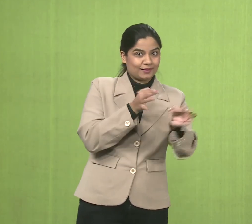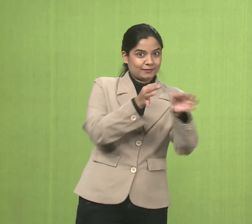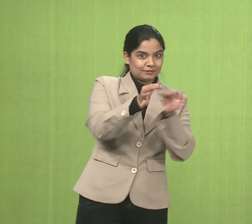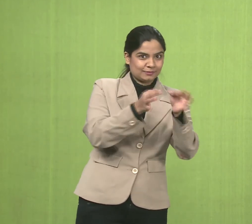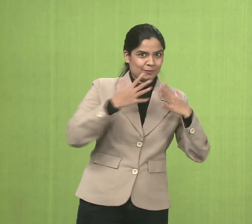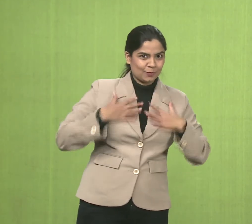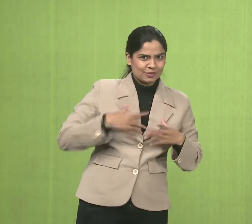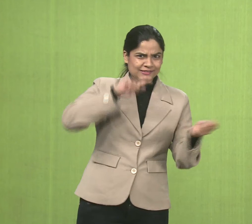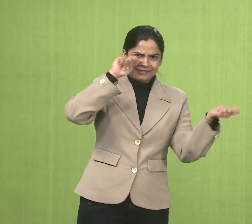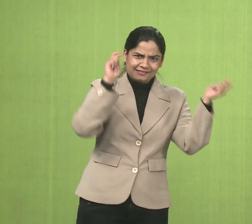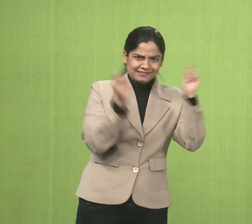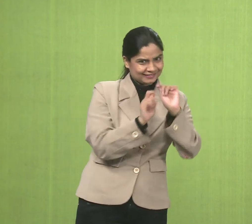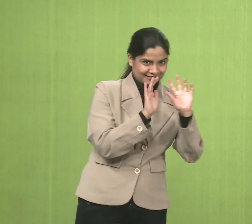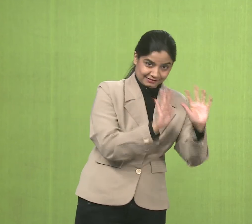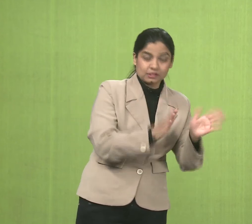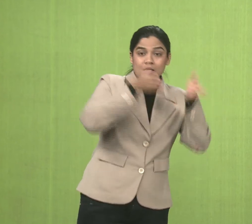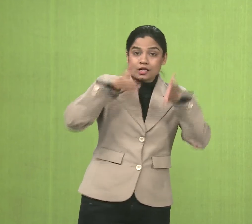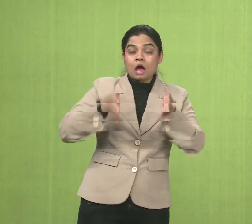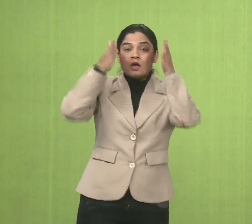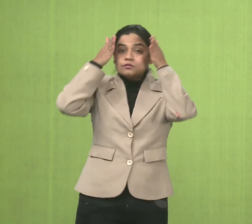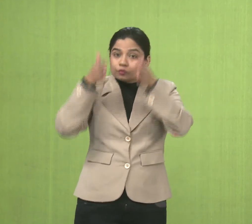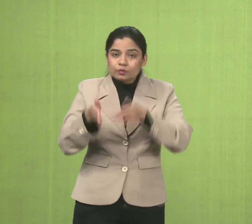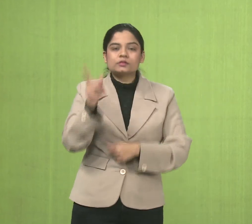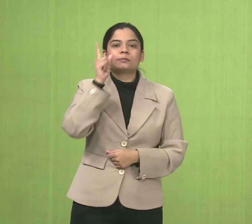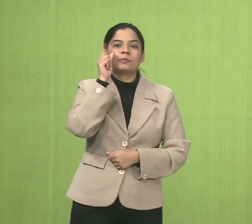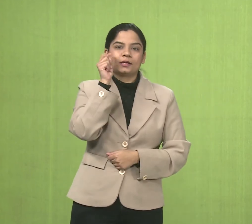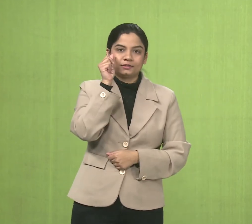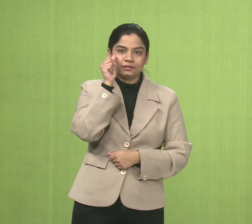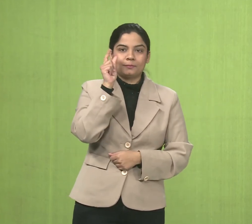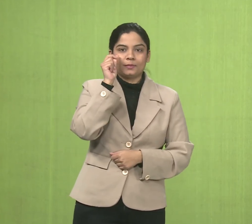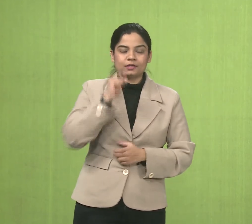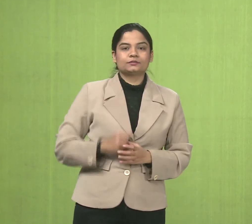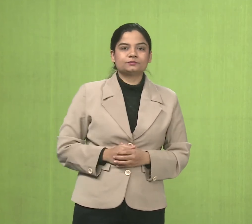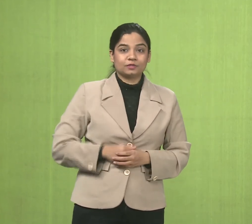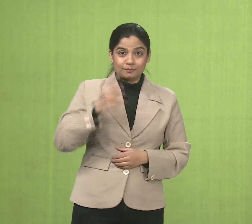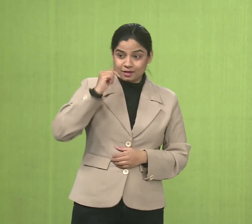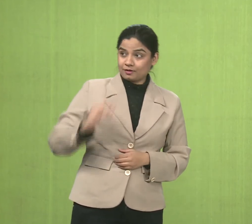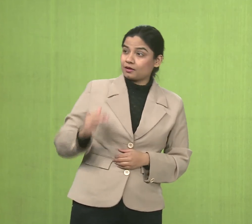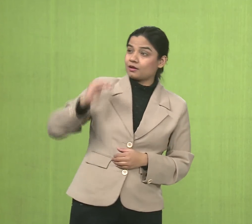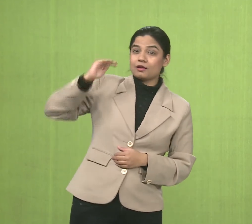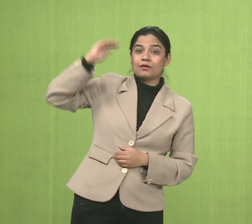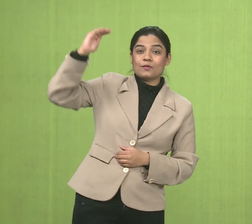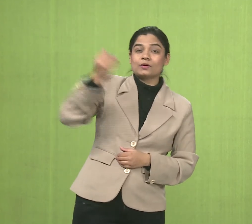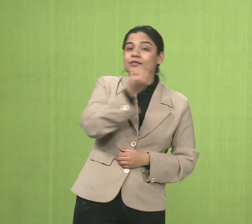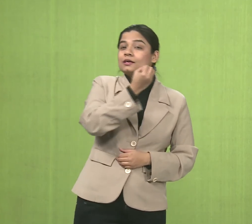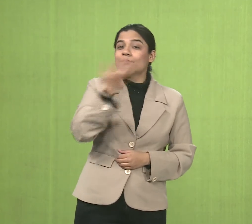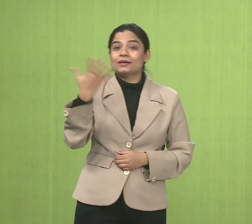Now that we have discussed about the girl's body, let's discuss what are the physical changes that men have, the boys